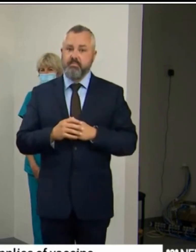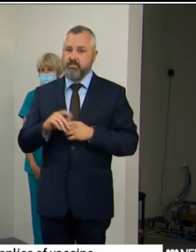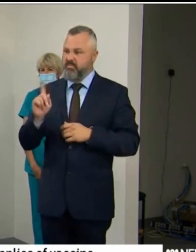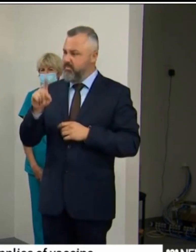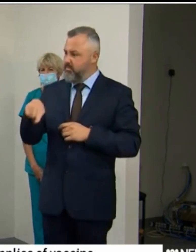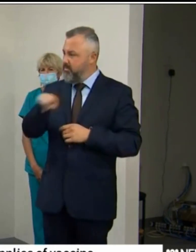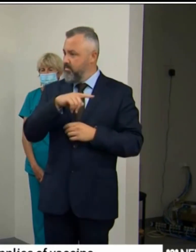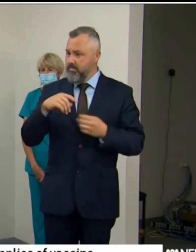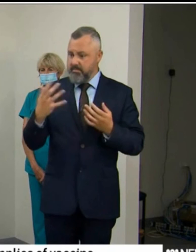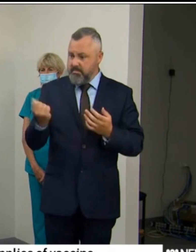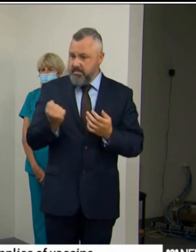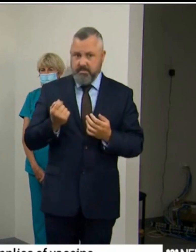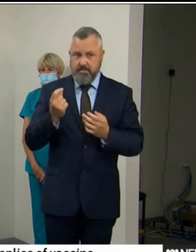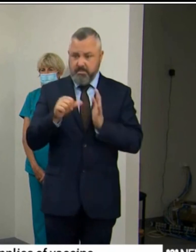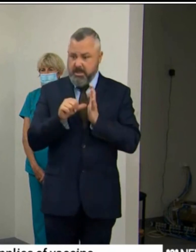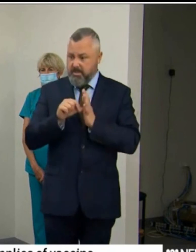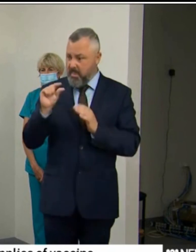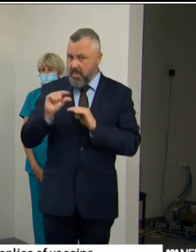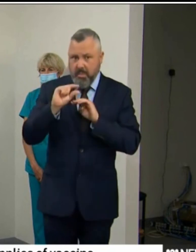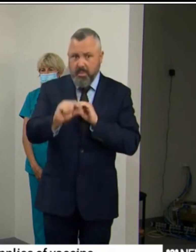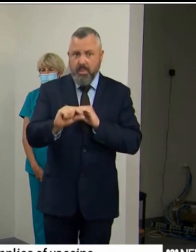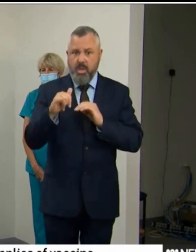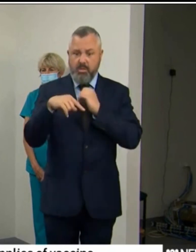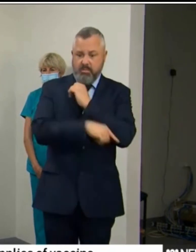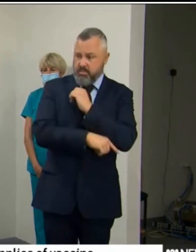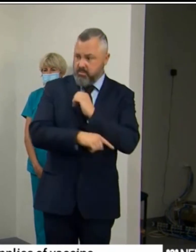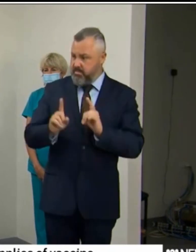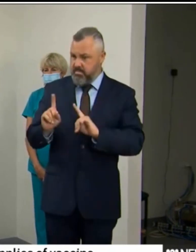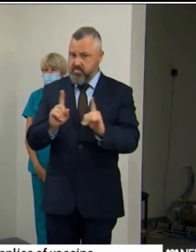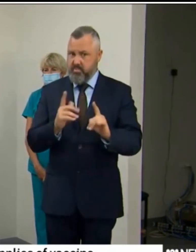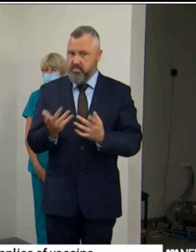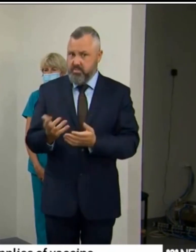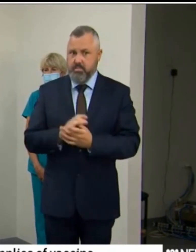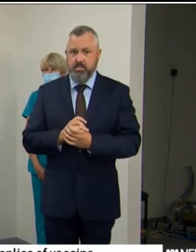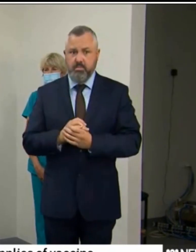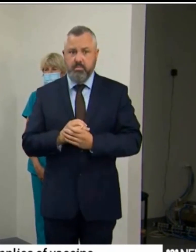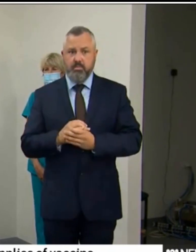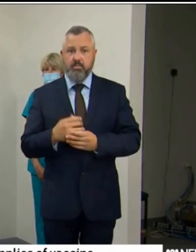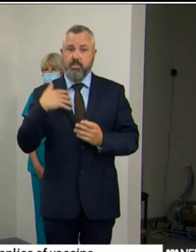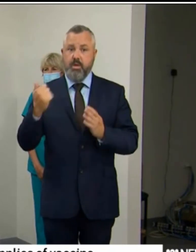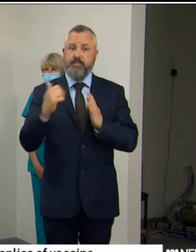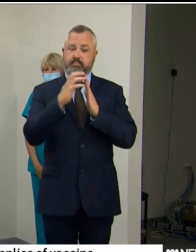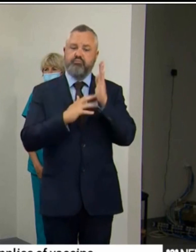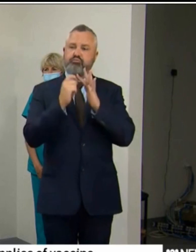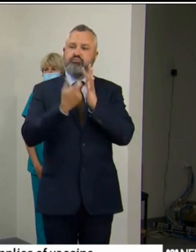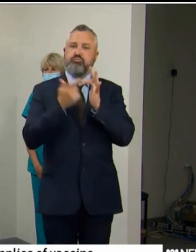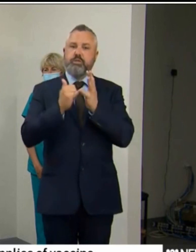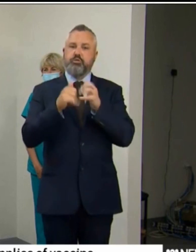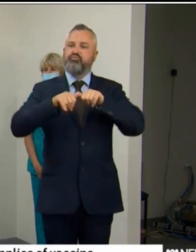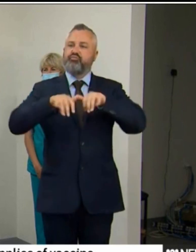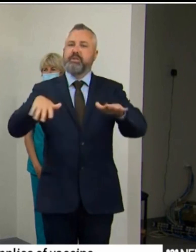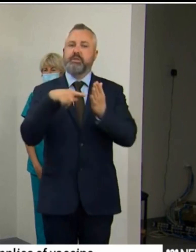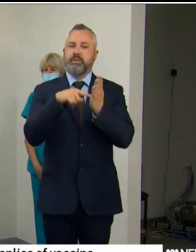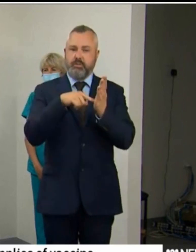pocket? Well, no. We've got, and in the release that we're putting out today, the Australian College of Rural and Remote